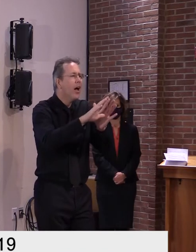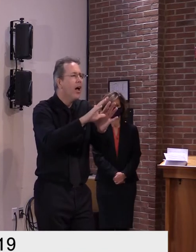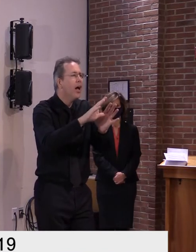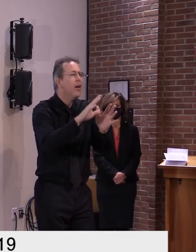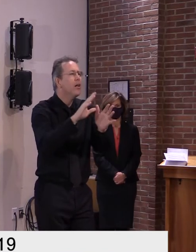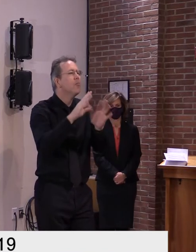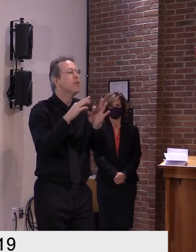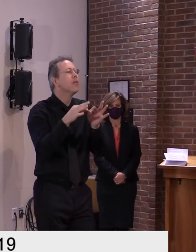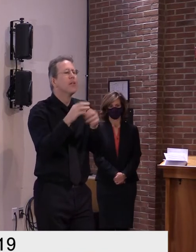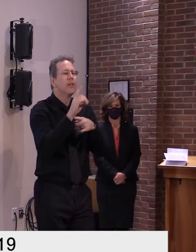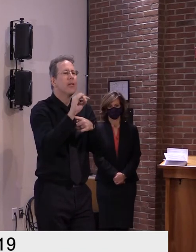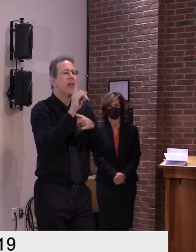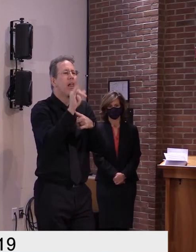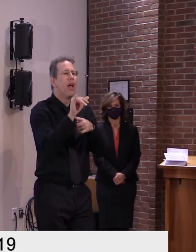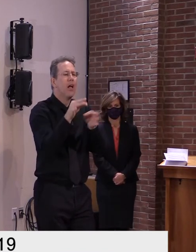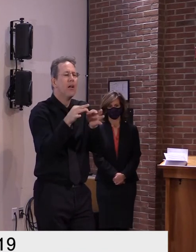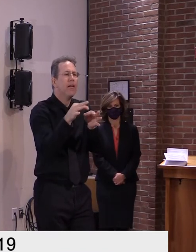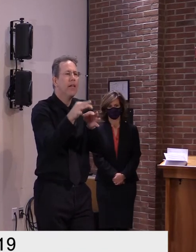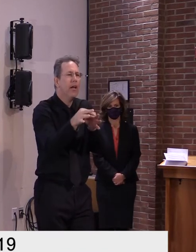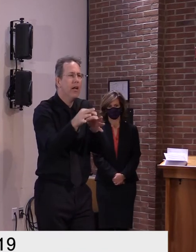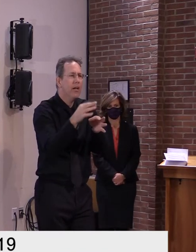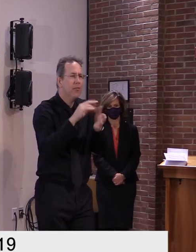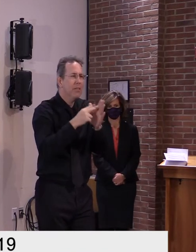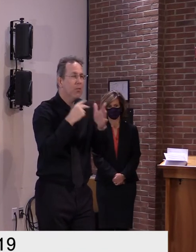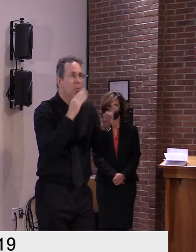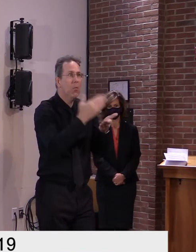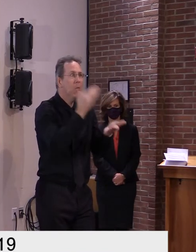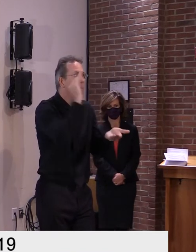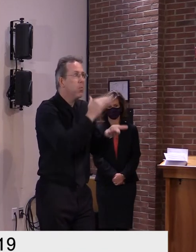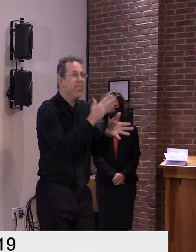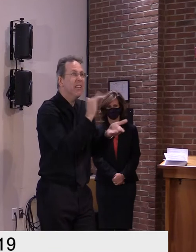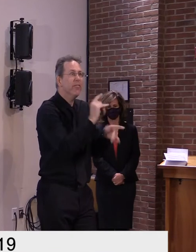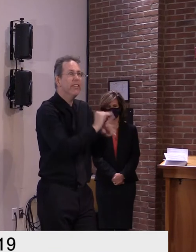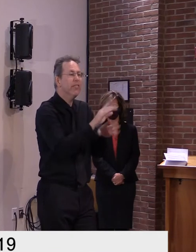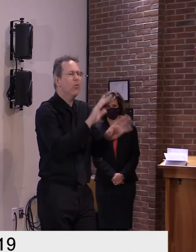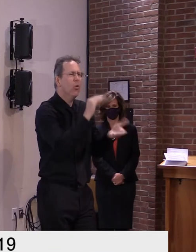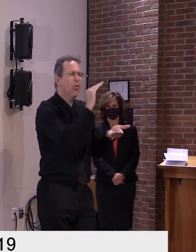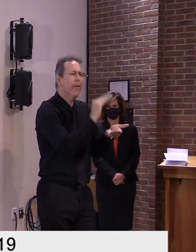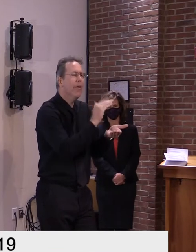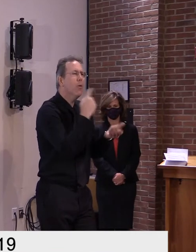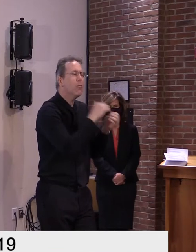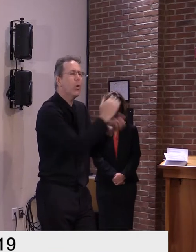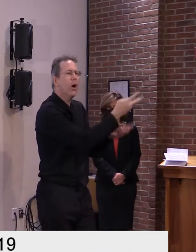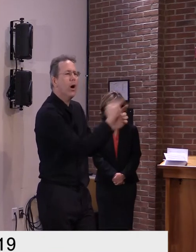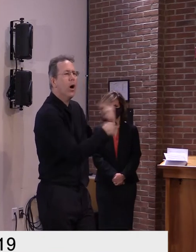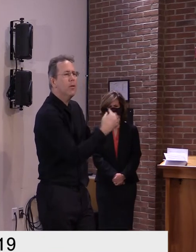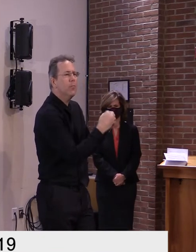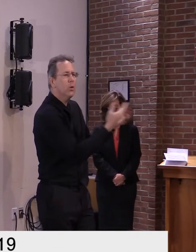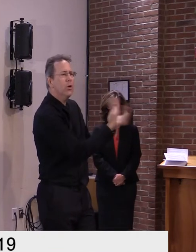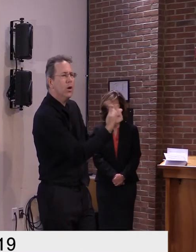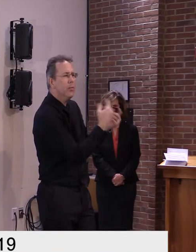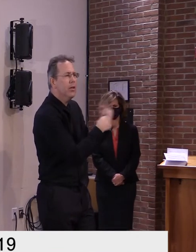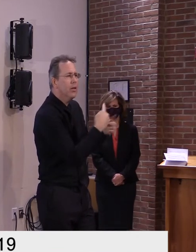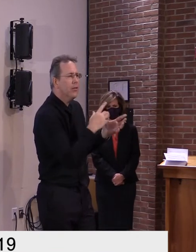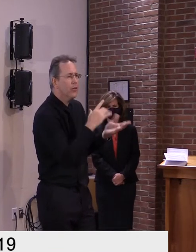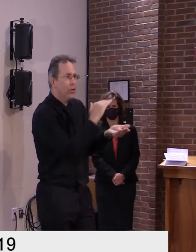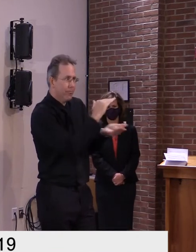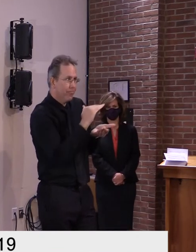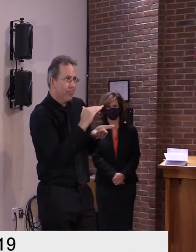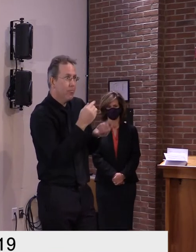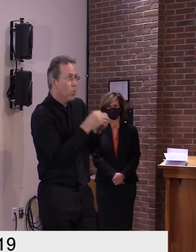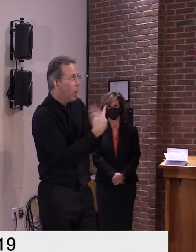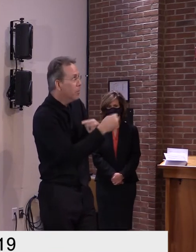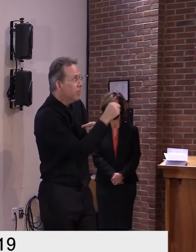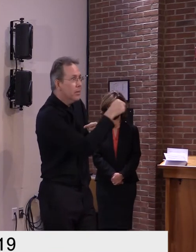a level of detail I just don't have the answers to fill in the blanks about yet, because we virtually just learned about it, and there